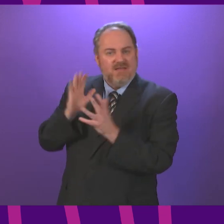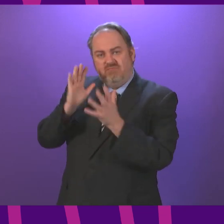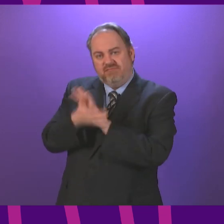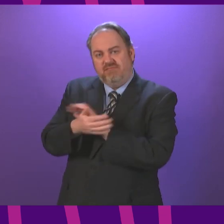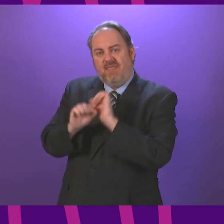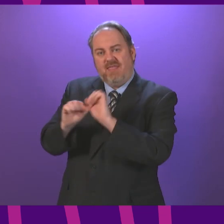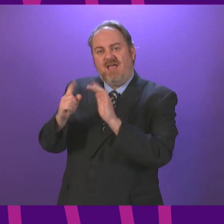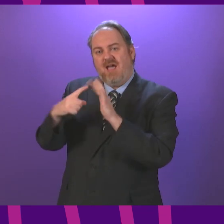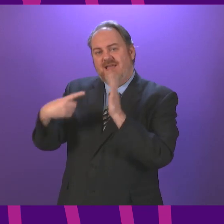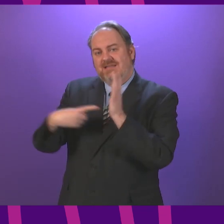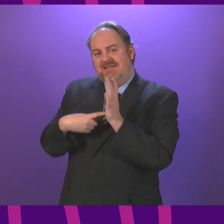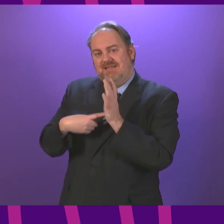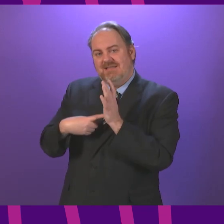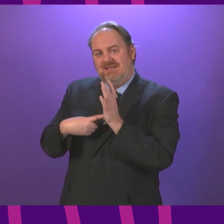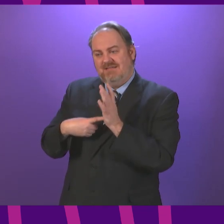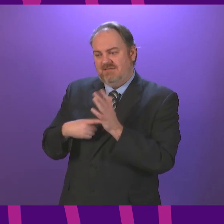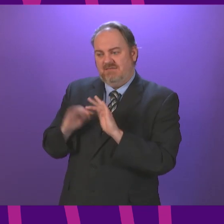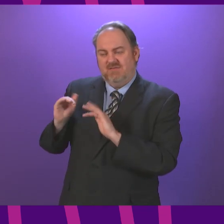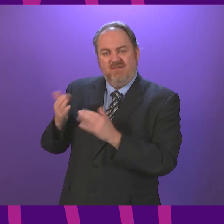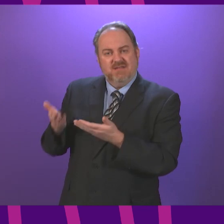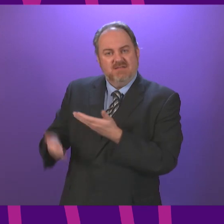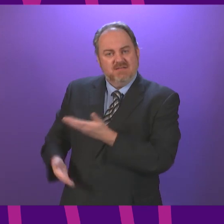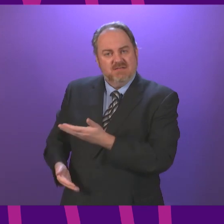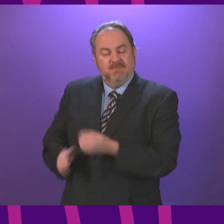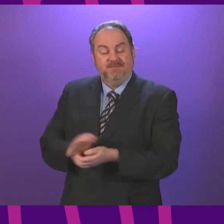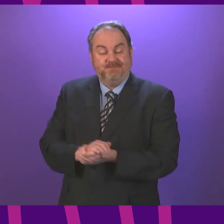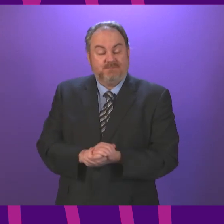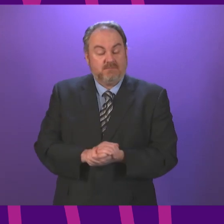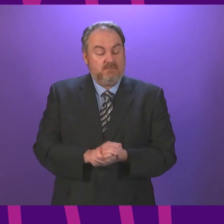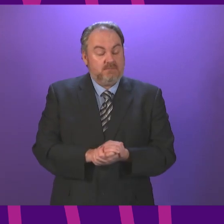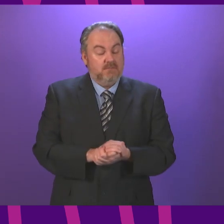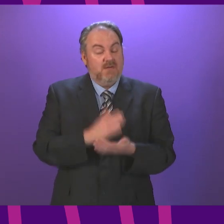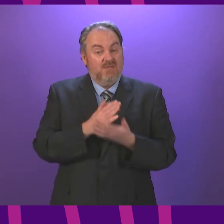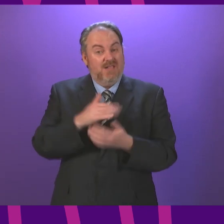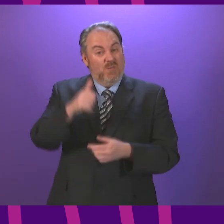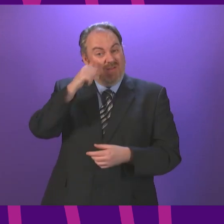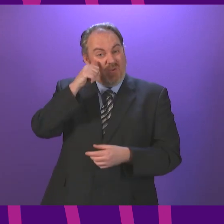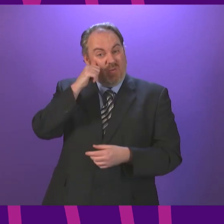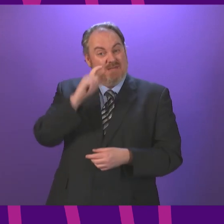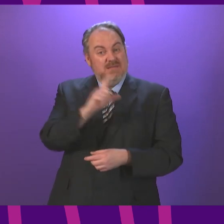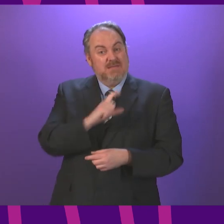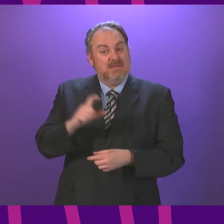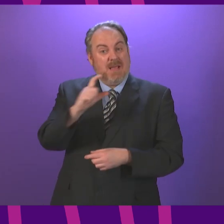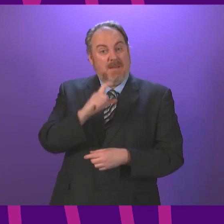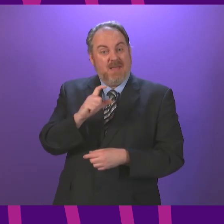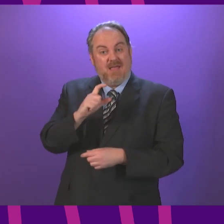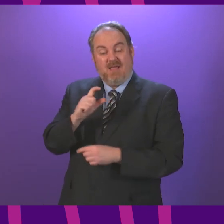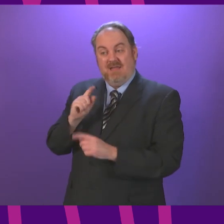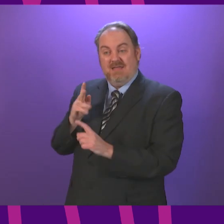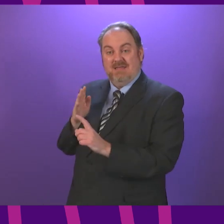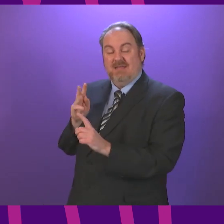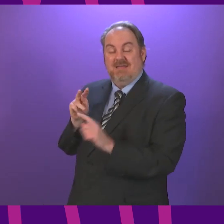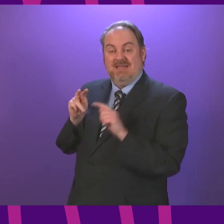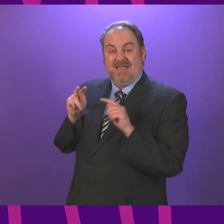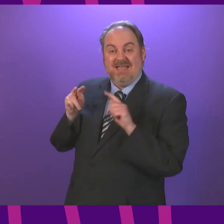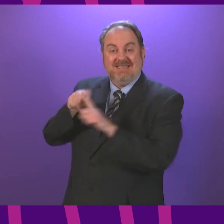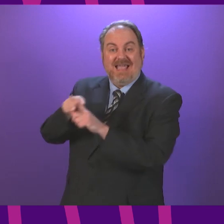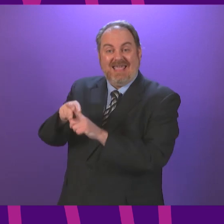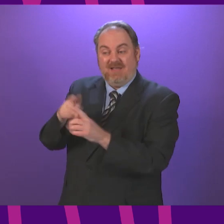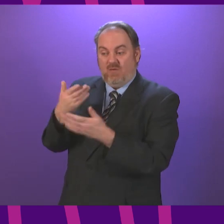The Prime Minister. Well, on the general issue, it is undoubtedly the that the cyber attack had a significant impact on CEPA systems